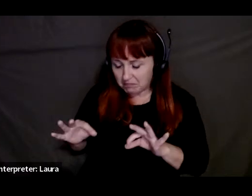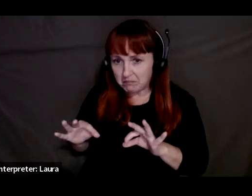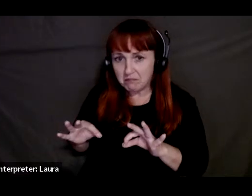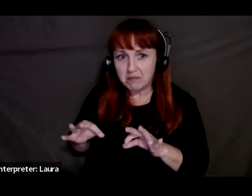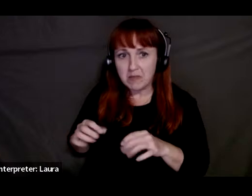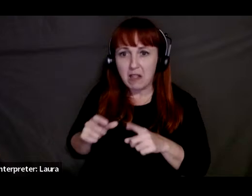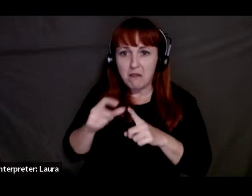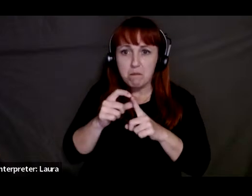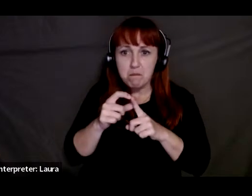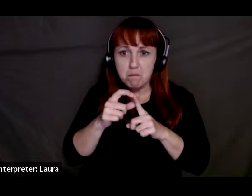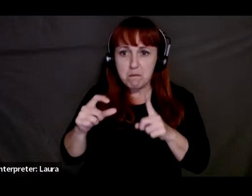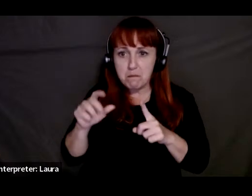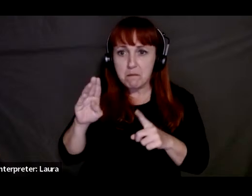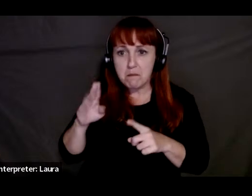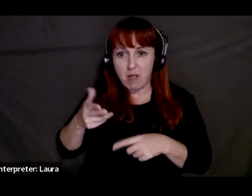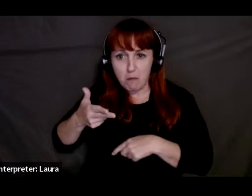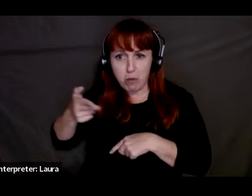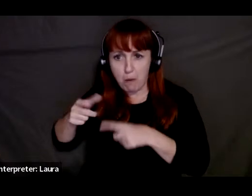bullets.